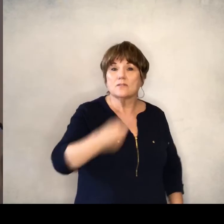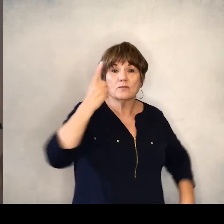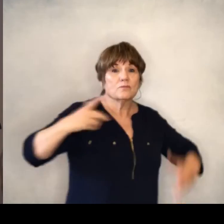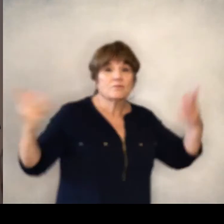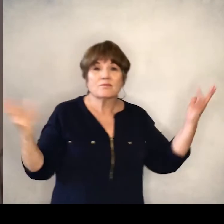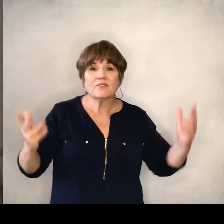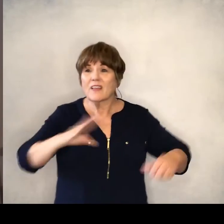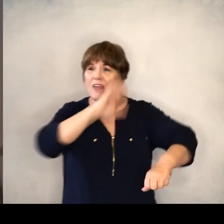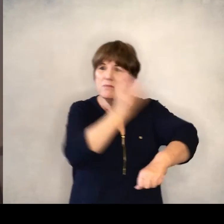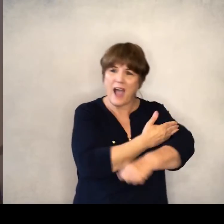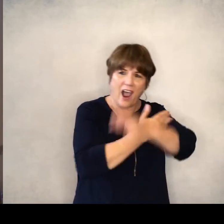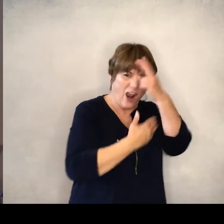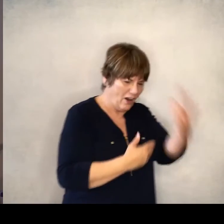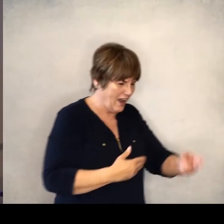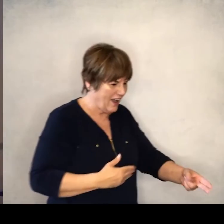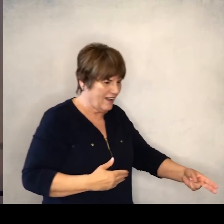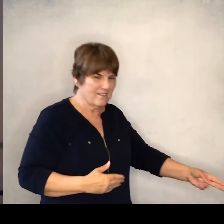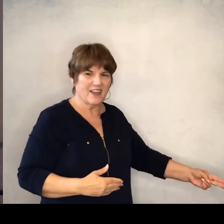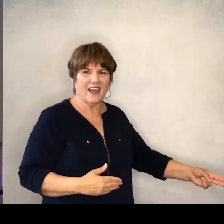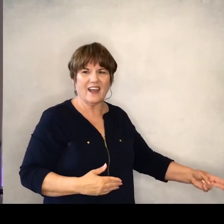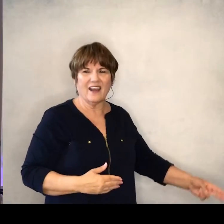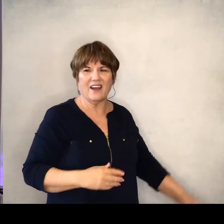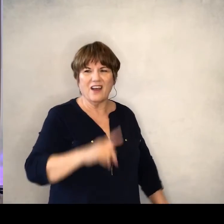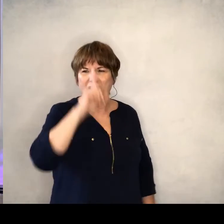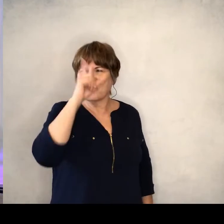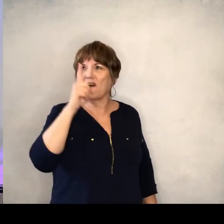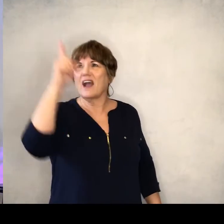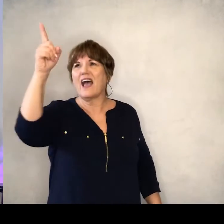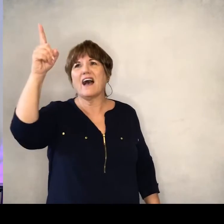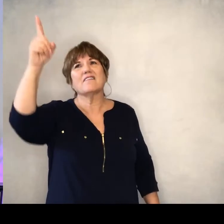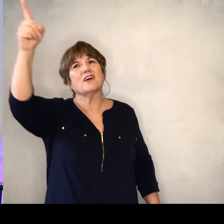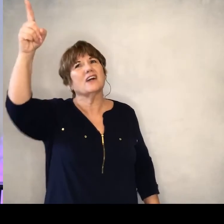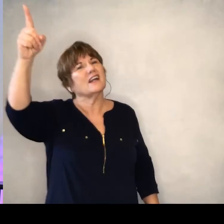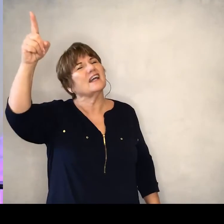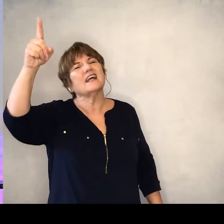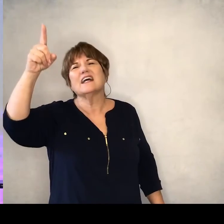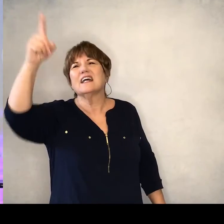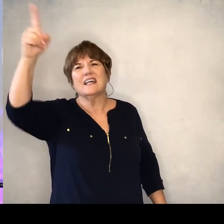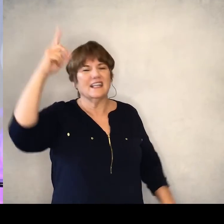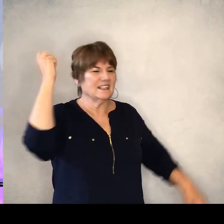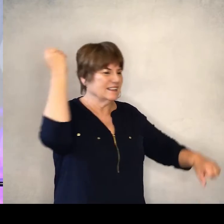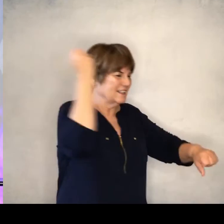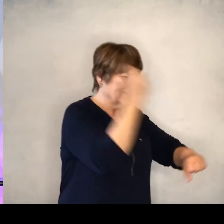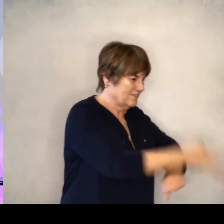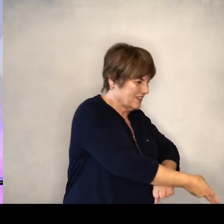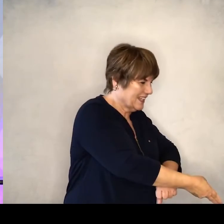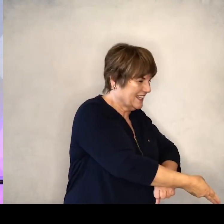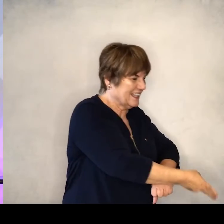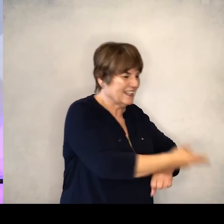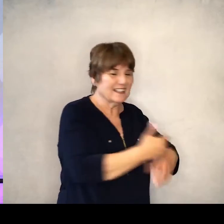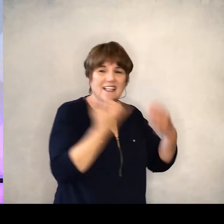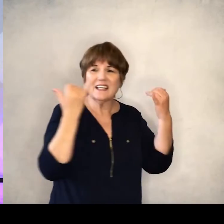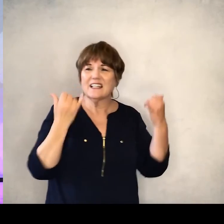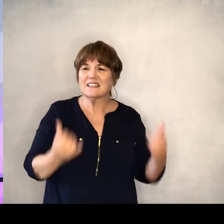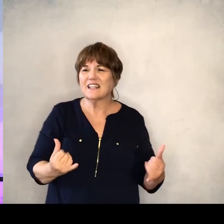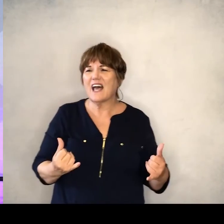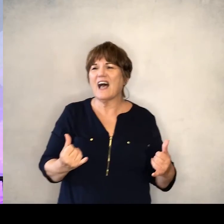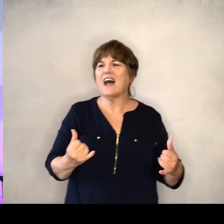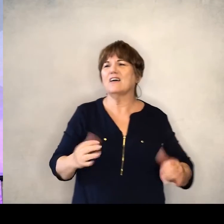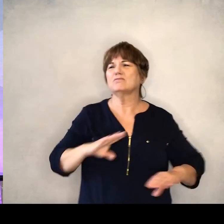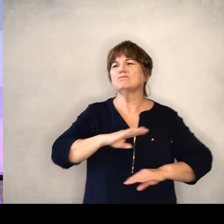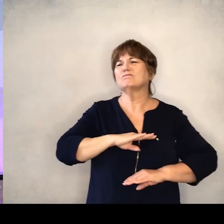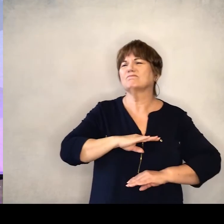The power of hell forever defeated. Now it is well.